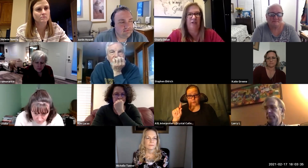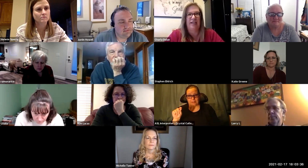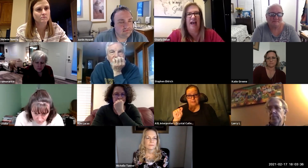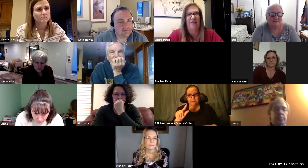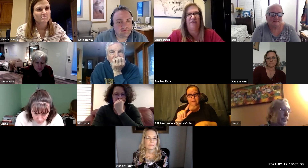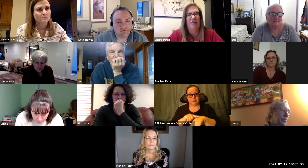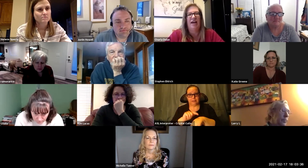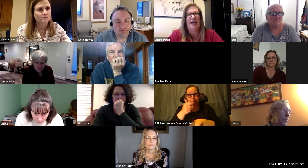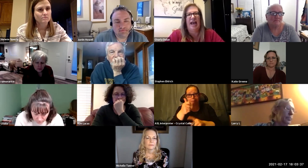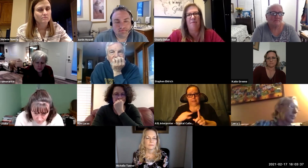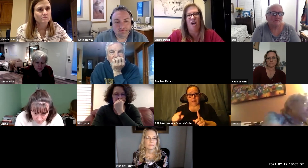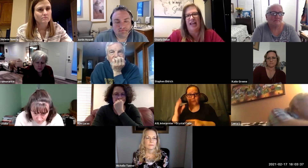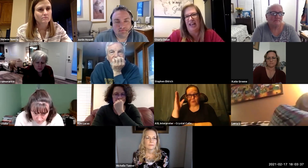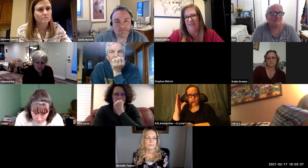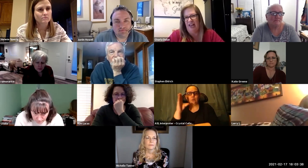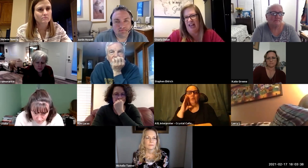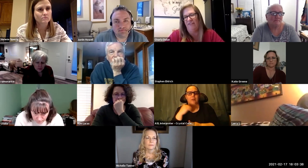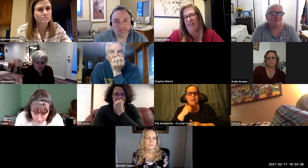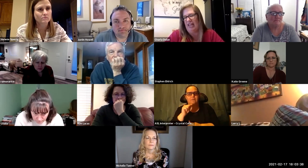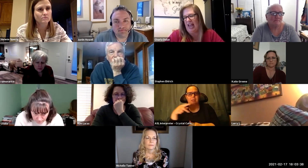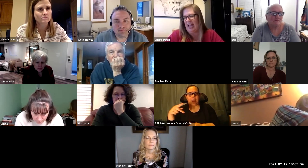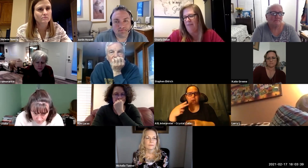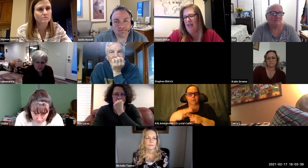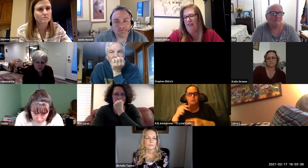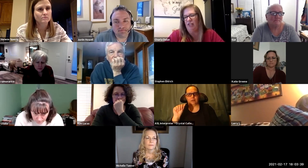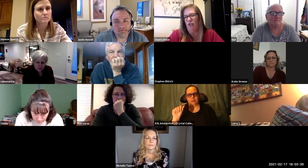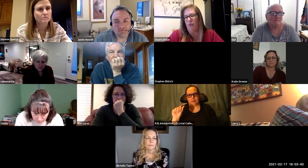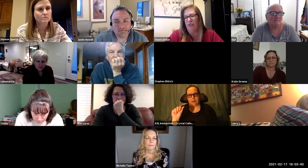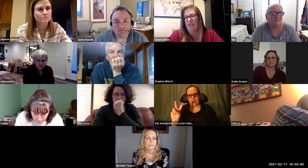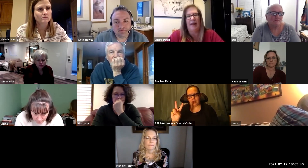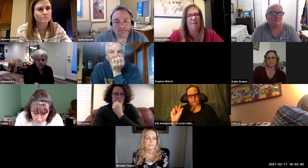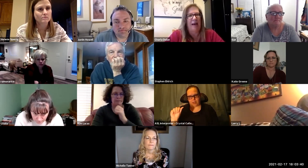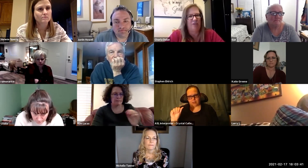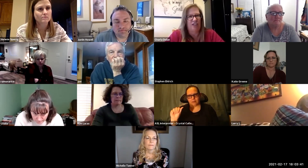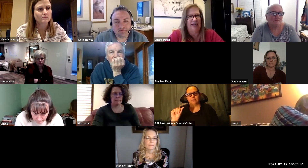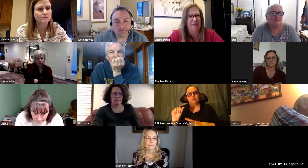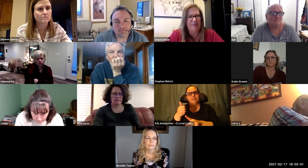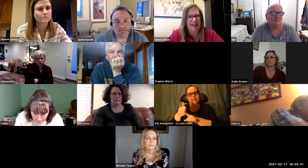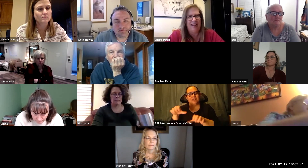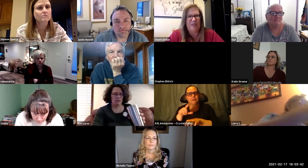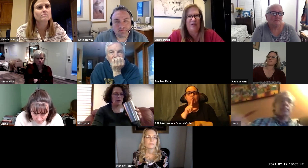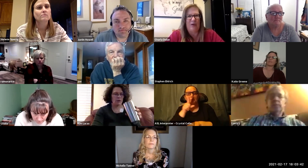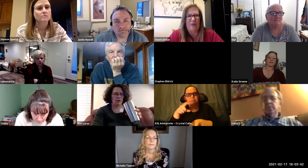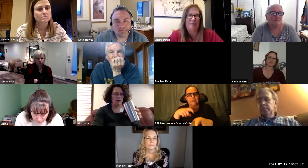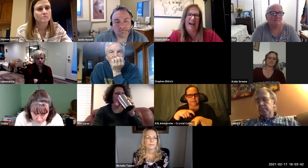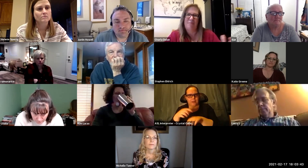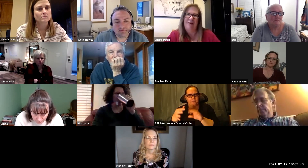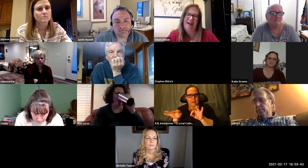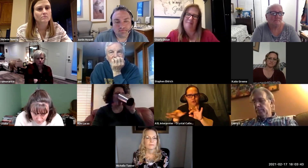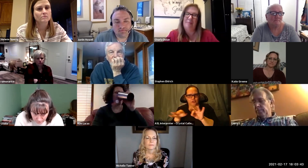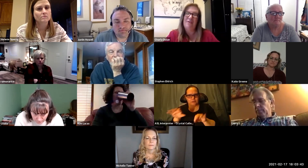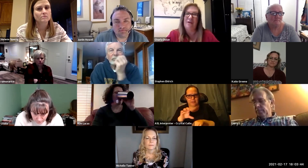noon, we're going to have an app called AVA, AVA. They do real-time captioning. And so we